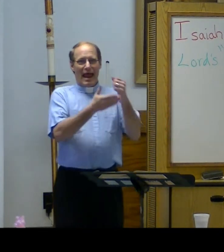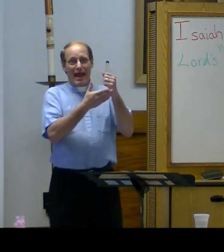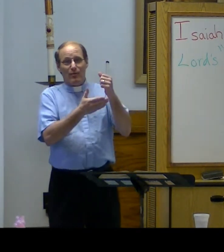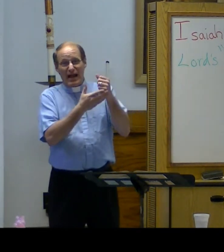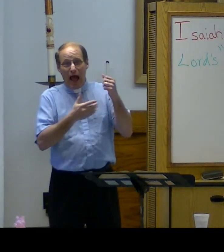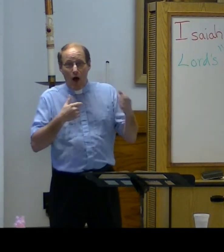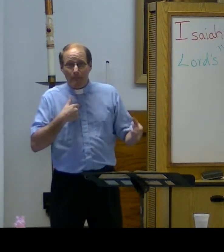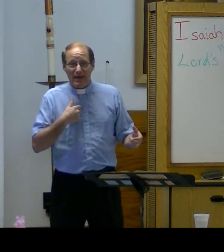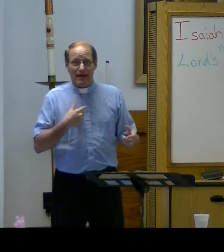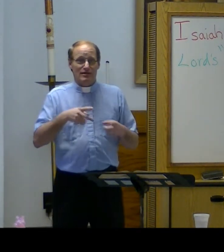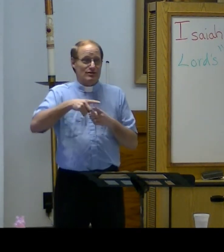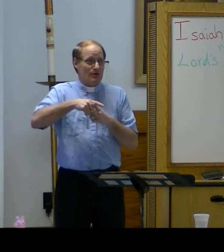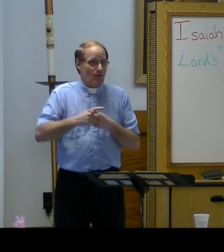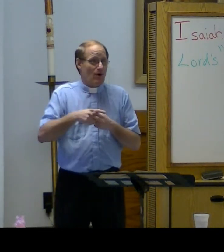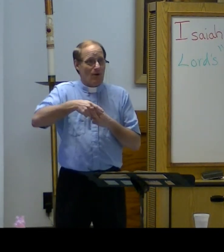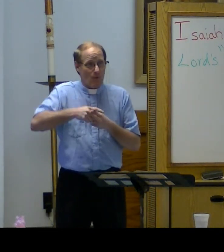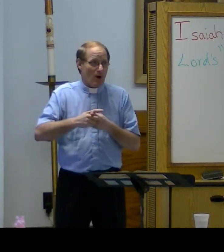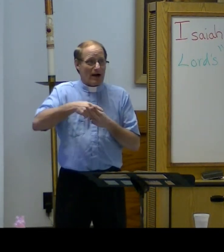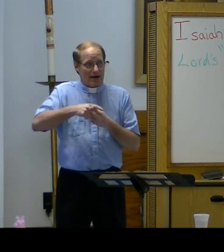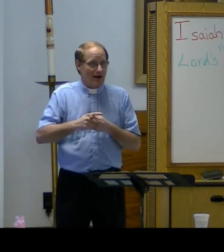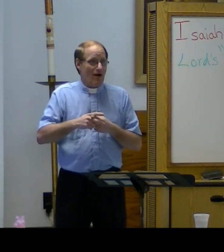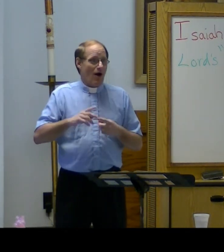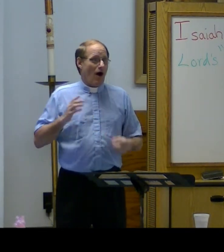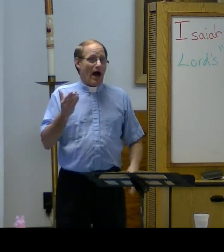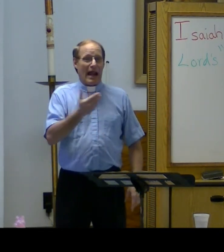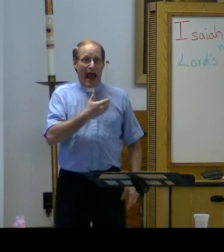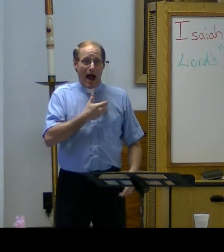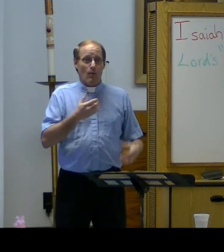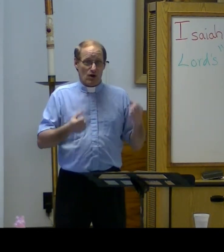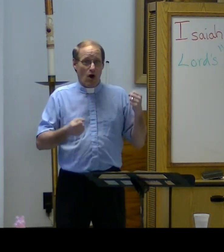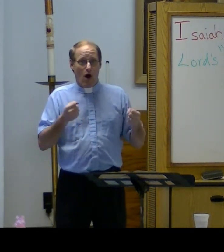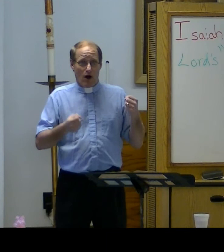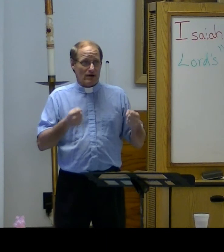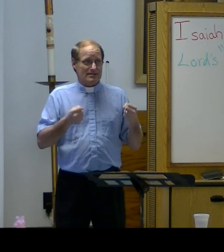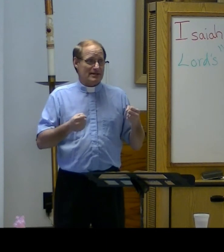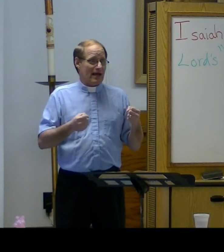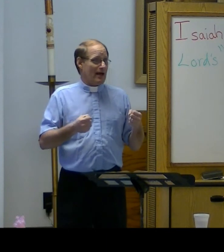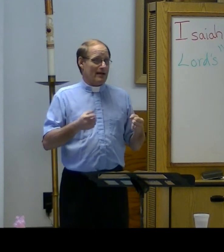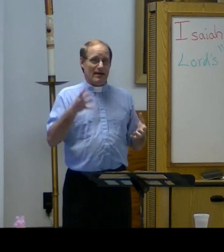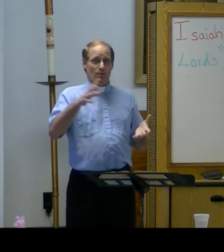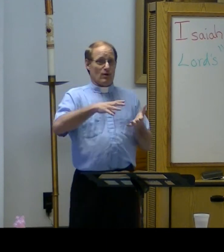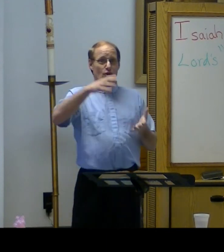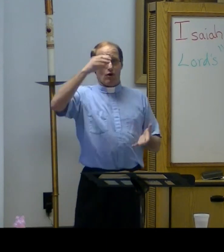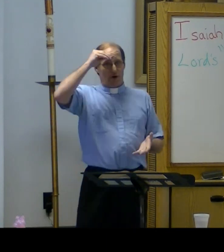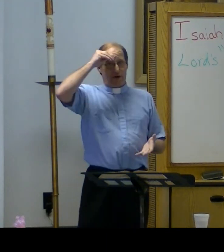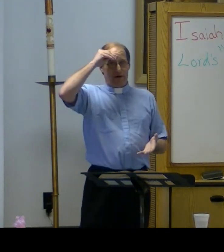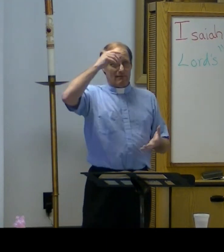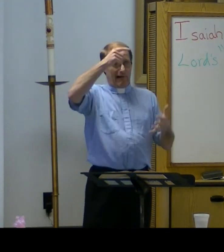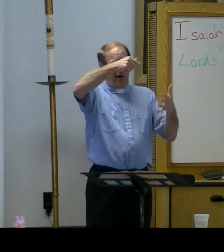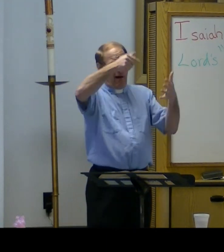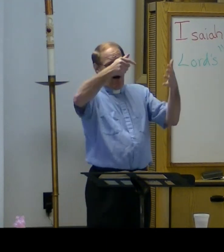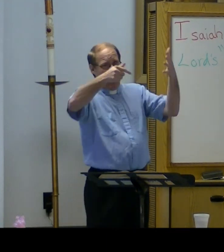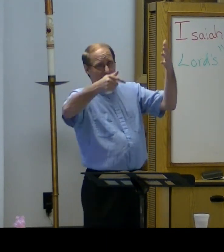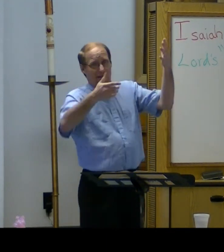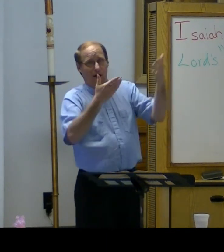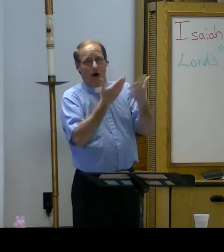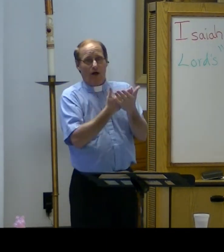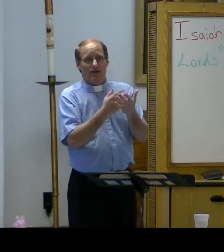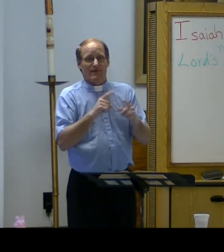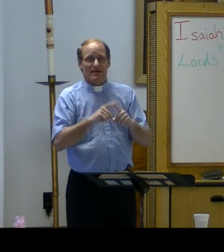He would help me to work on our cars, and he would learn all of the